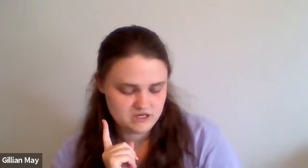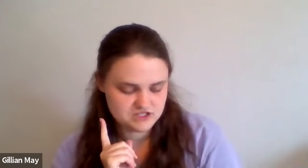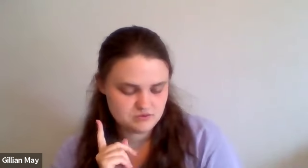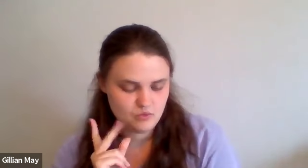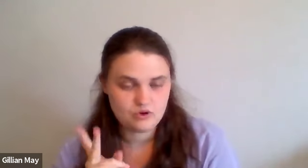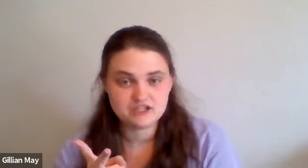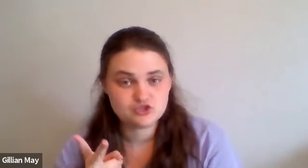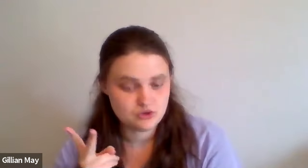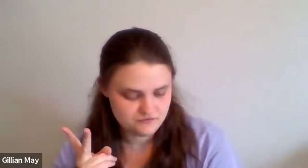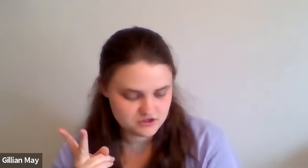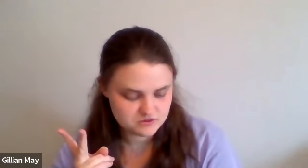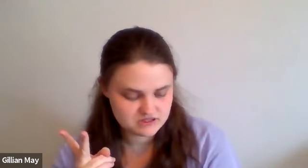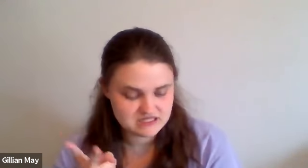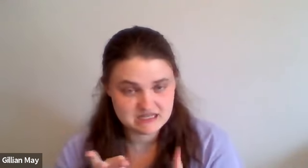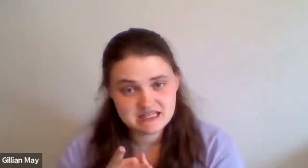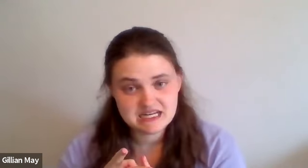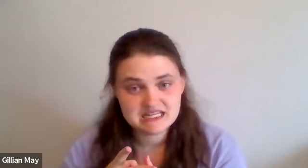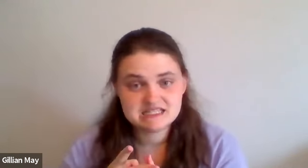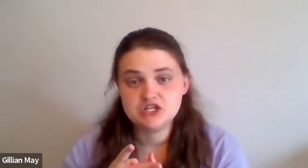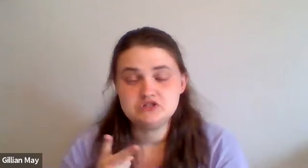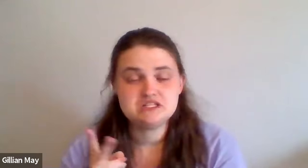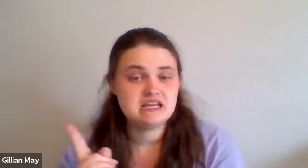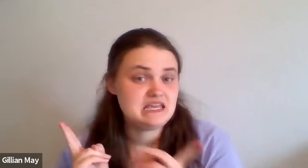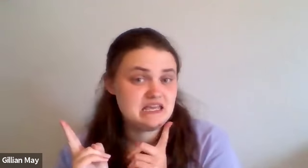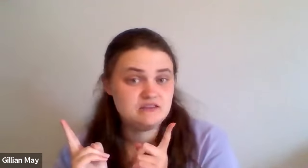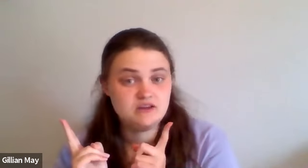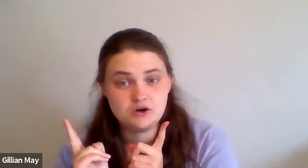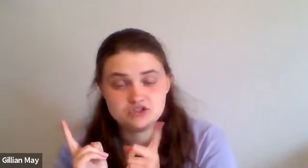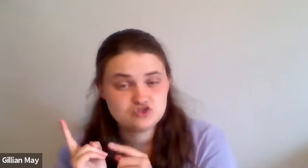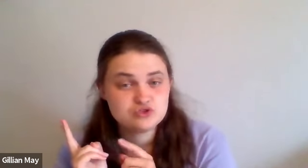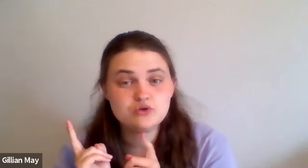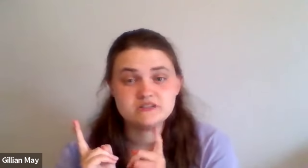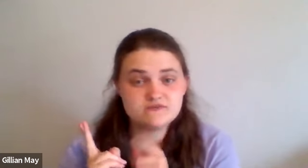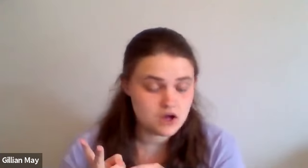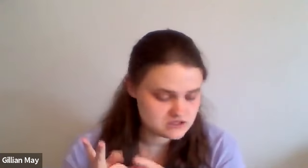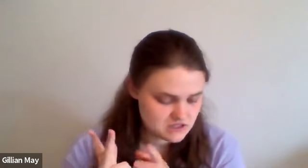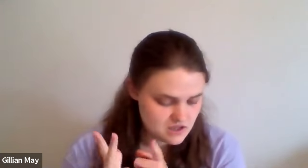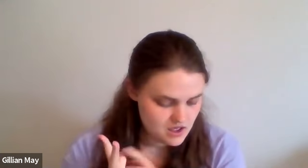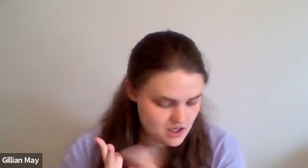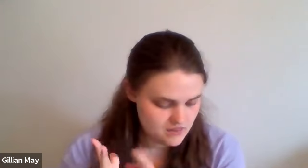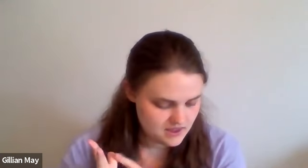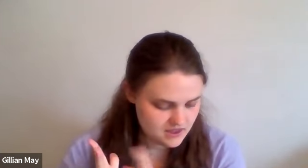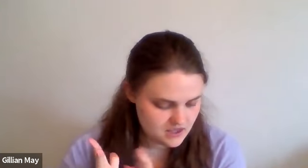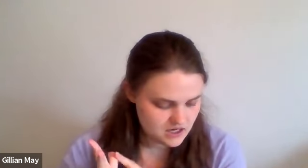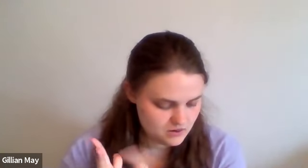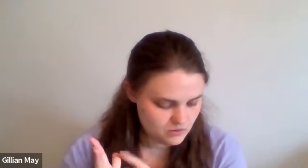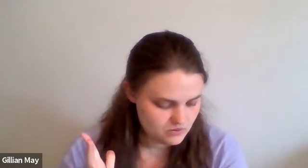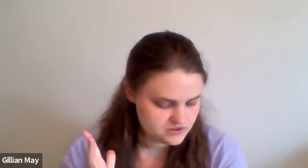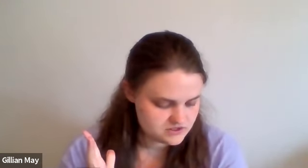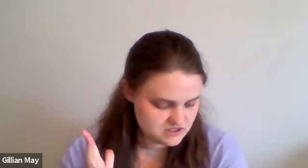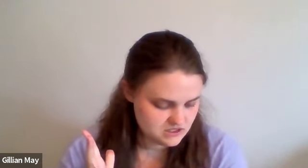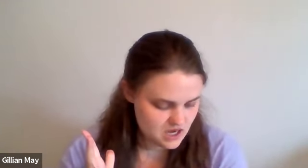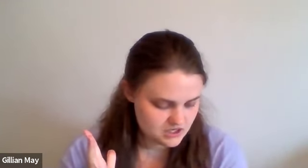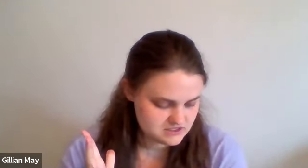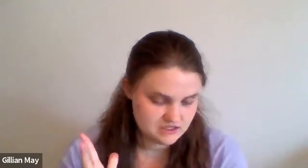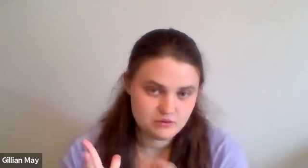can do more like true or false where I'll say a sentence and you just say, you know, it's true or if it's false. And then there's the asking